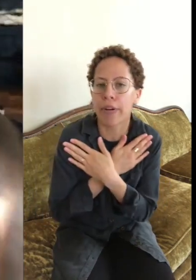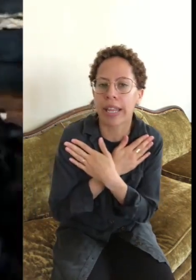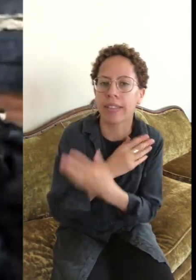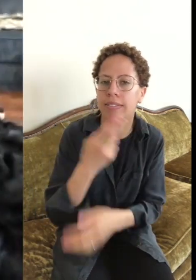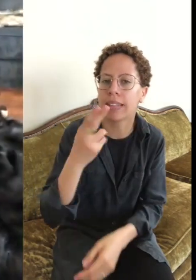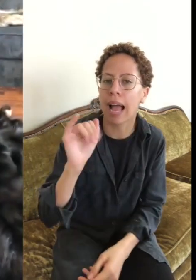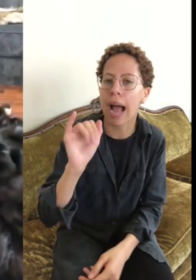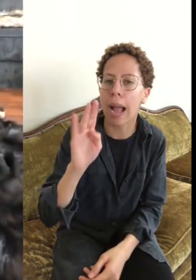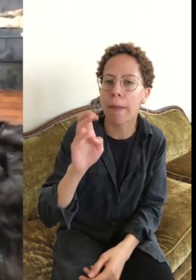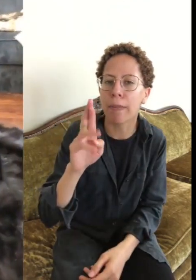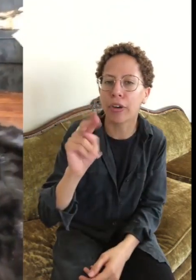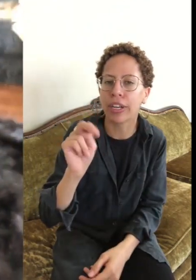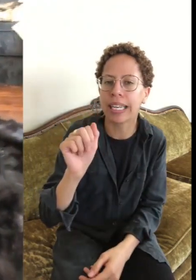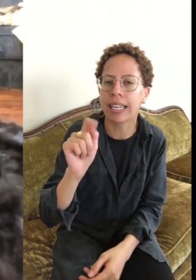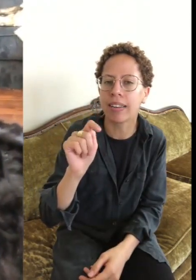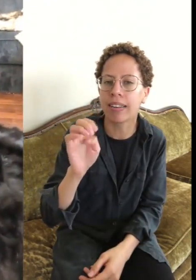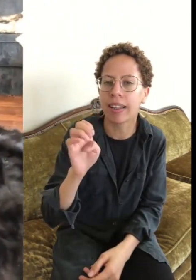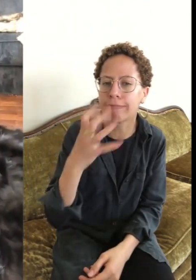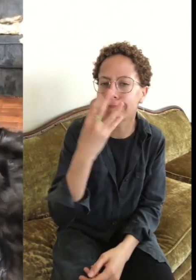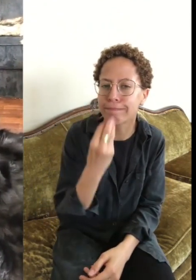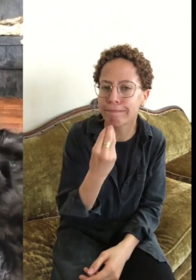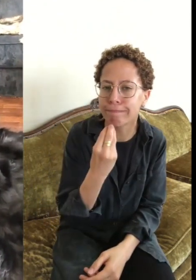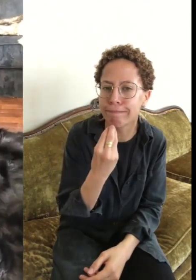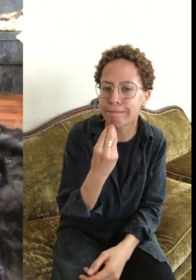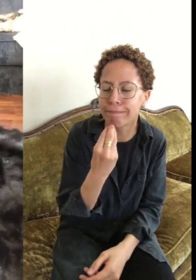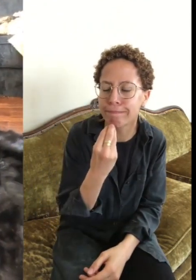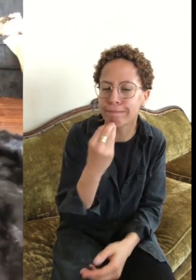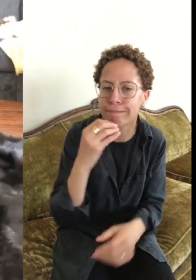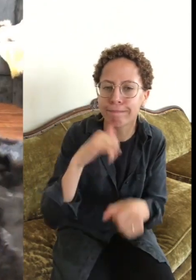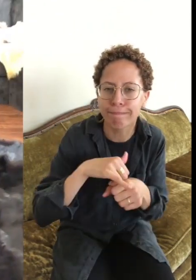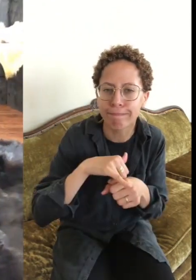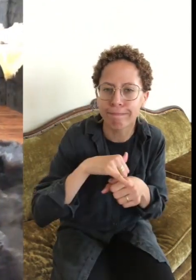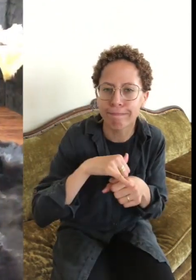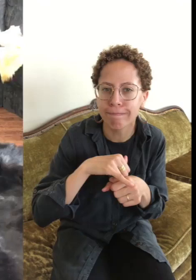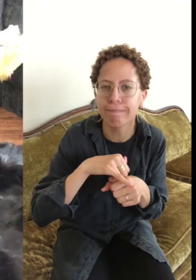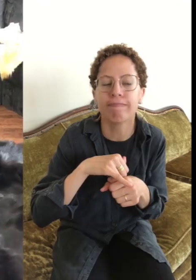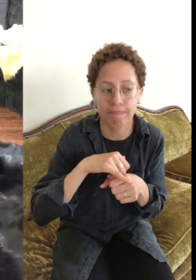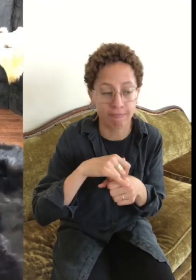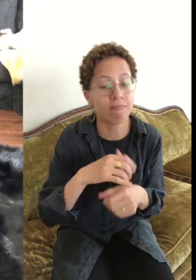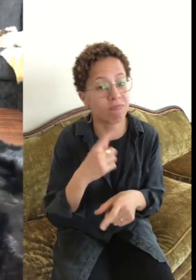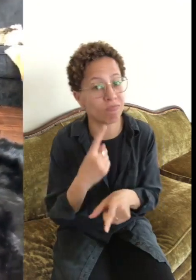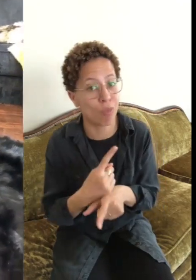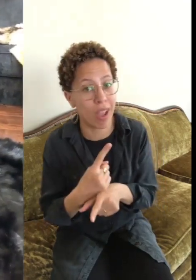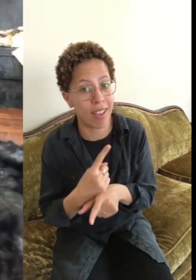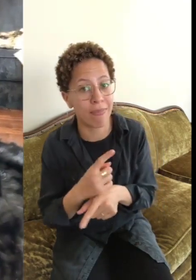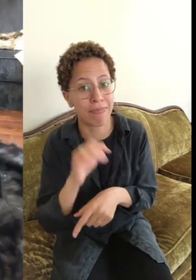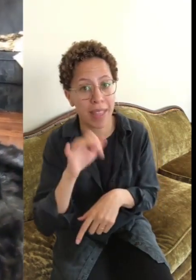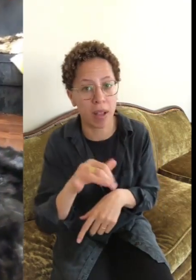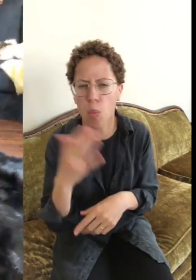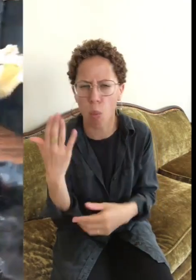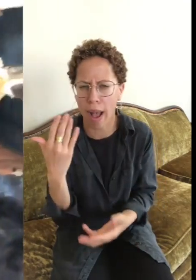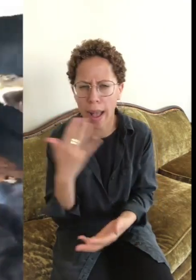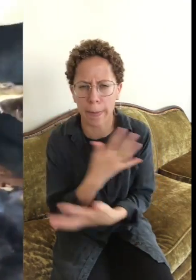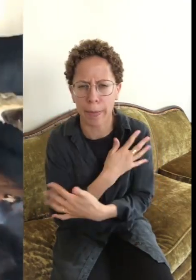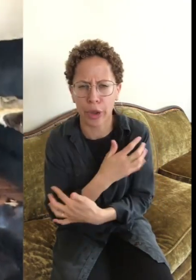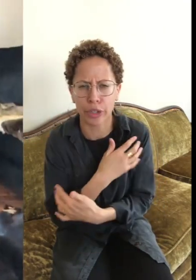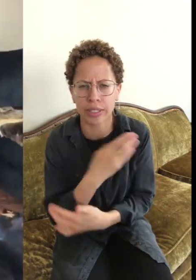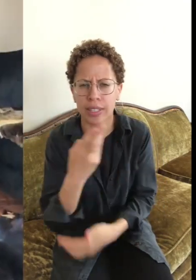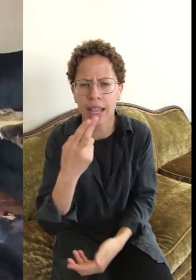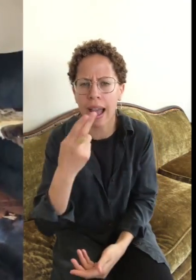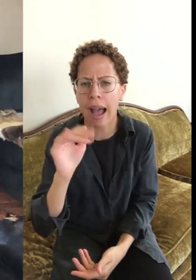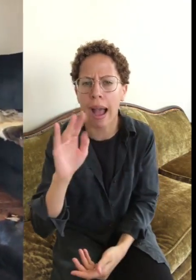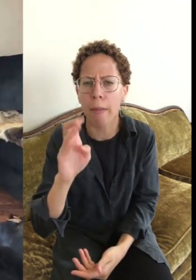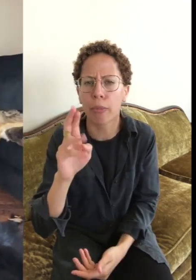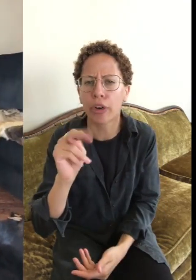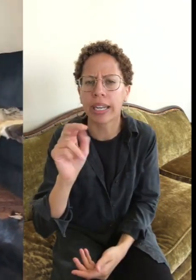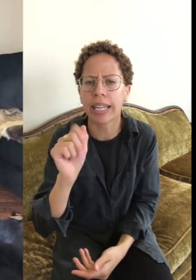Hibernate. Yeah. So Simon, you can come on this side so I can still see you though. And that's hibernation. That's right. Why do bears